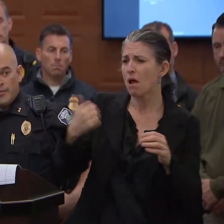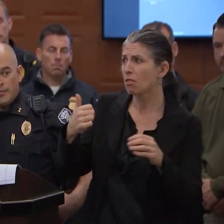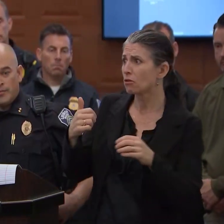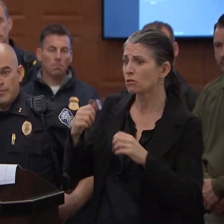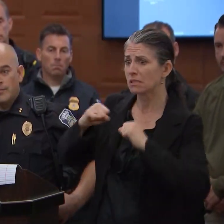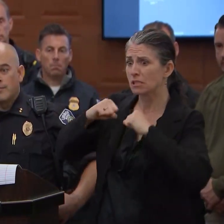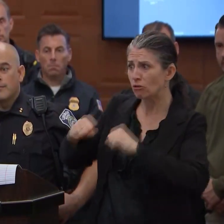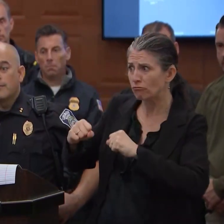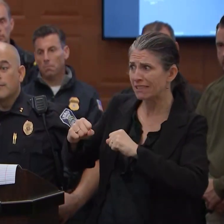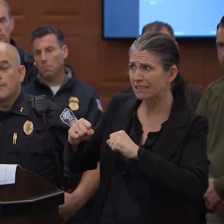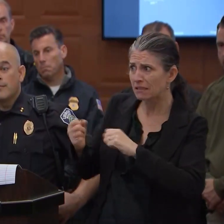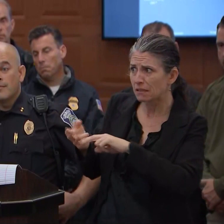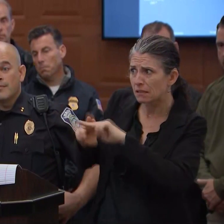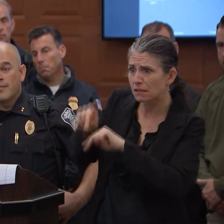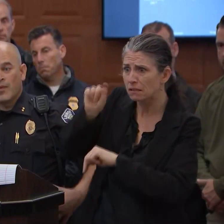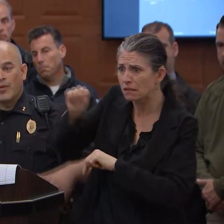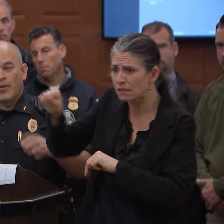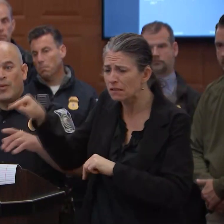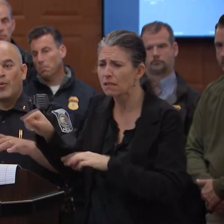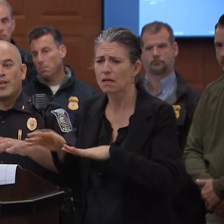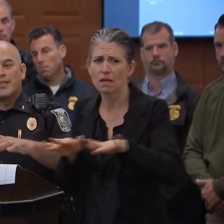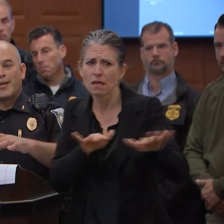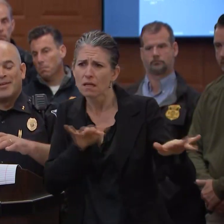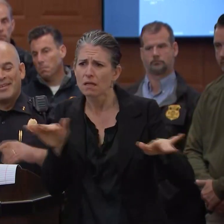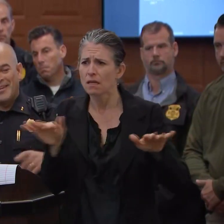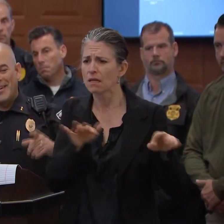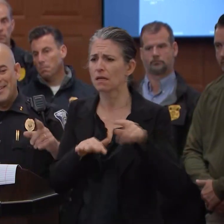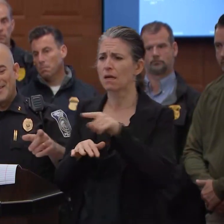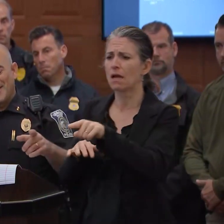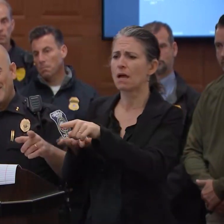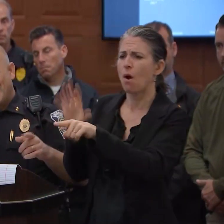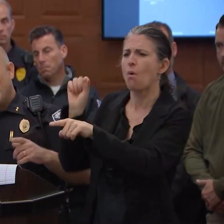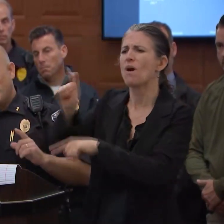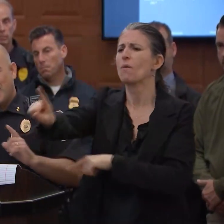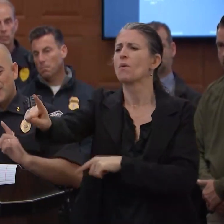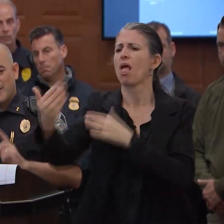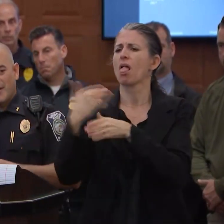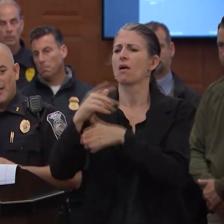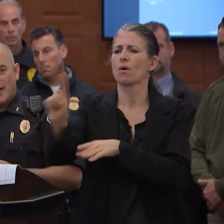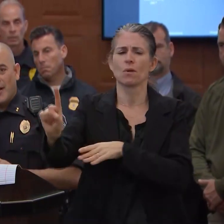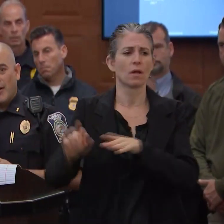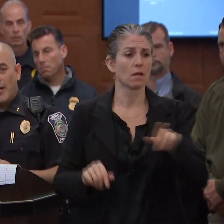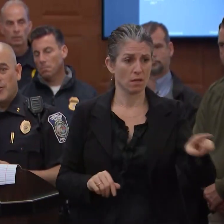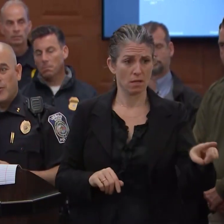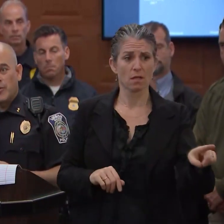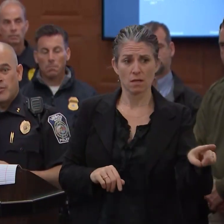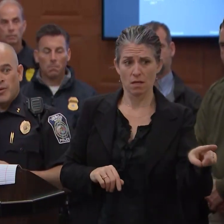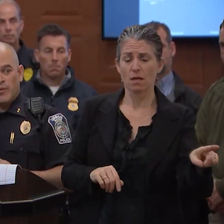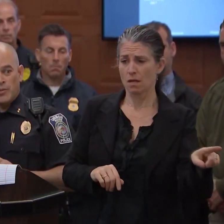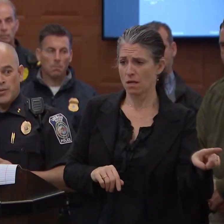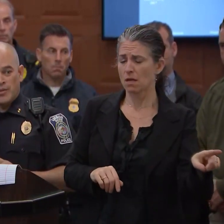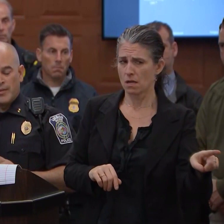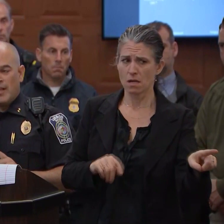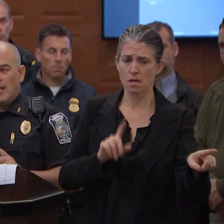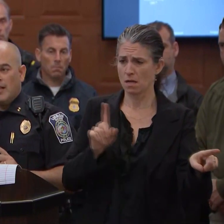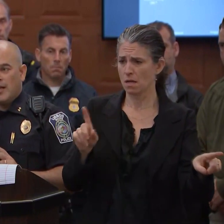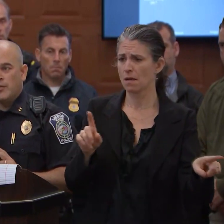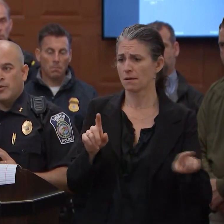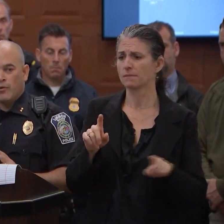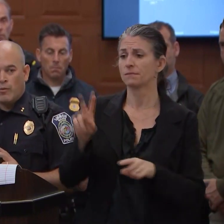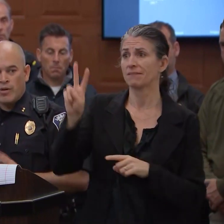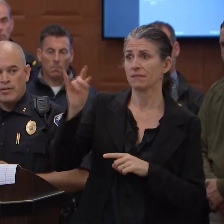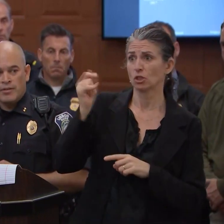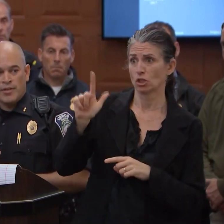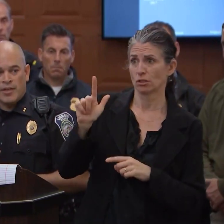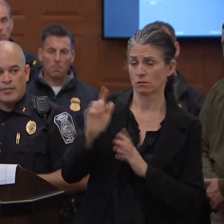next week? And to add to hers, is there any resources? One at a time. All right, so first, answer your question about visuals. I